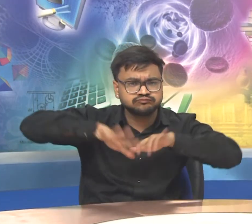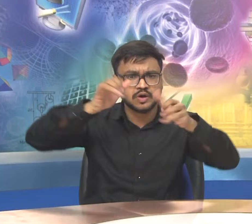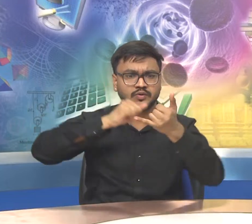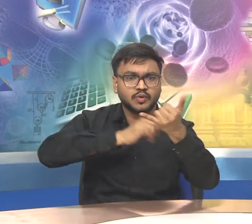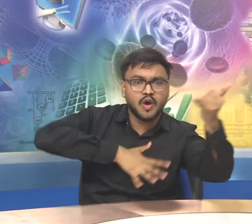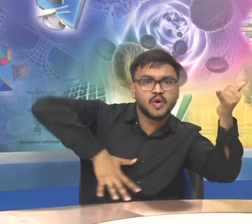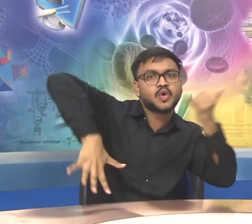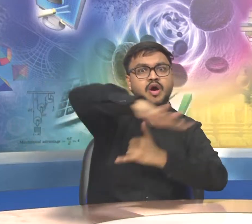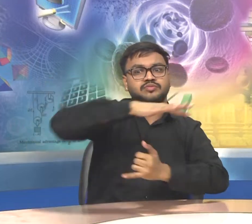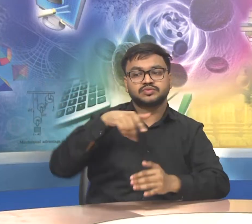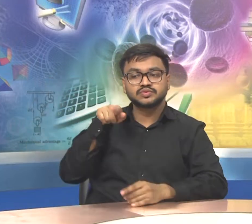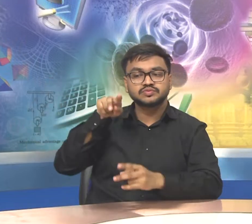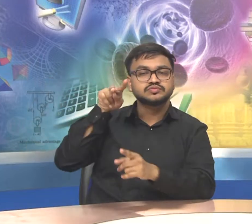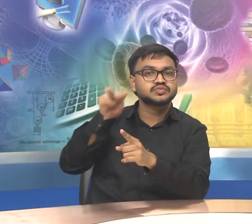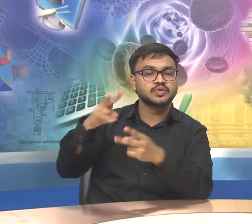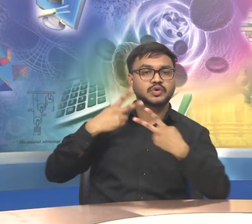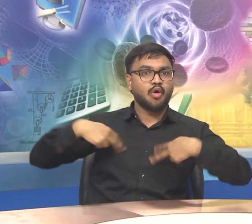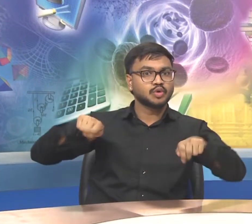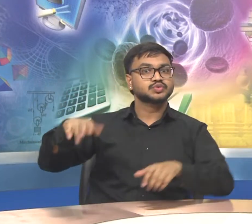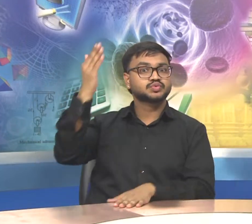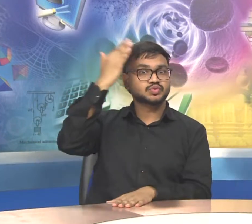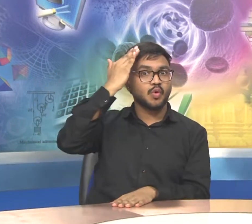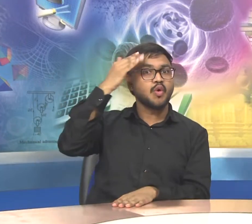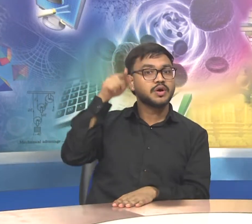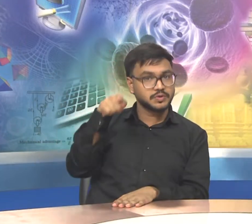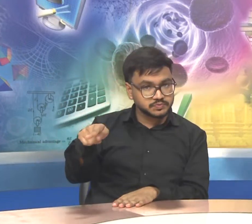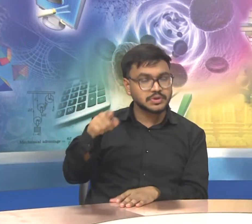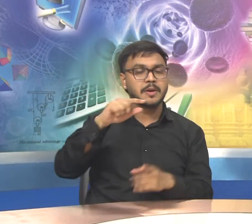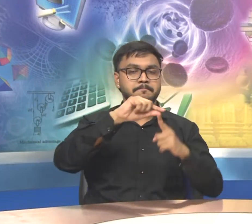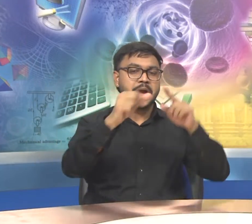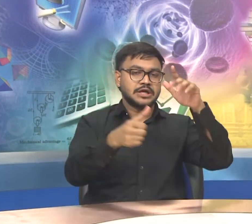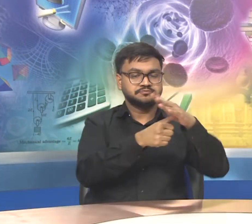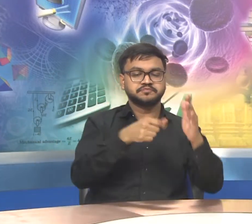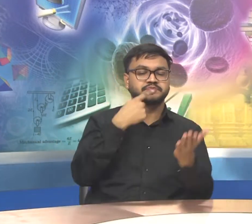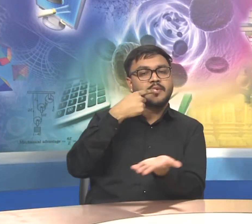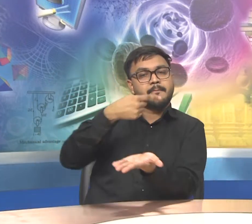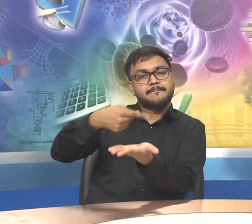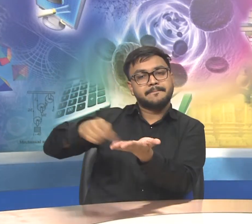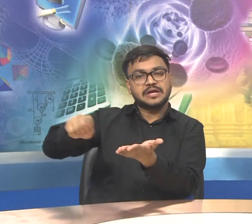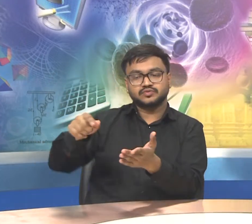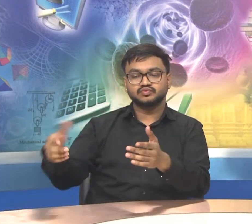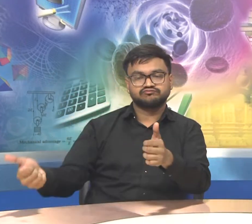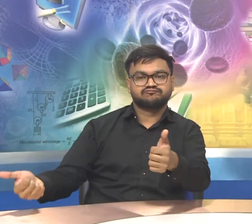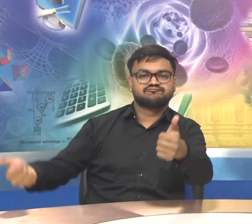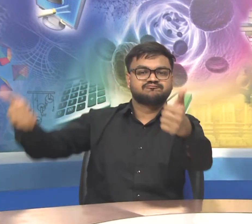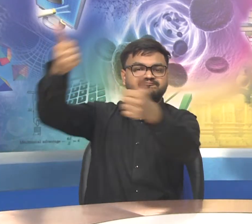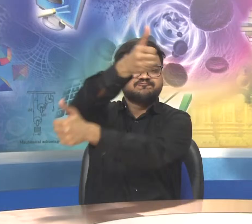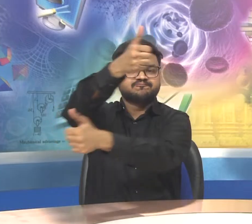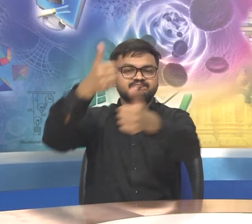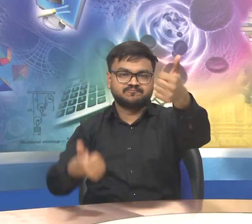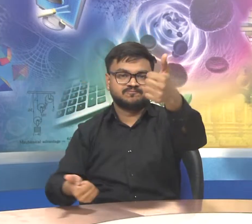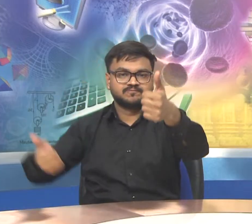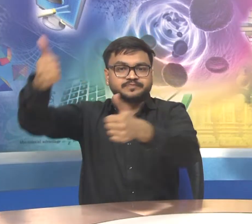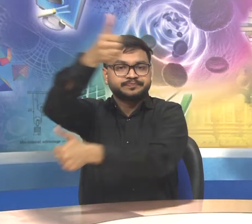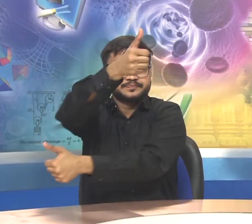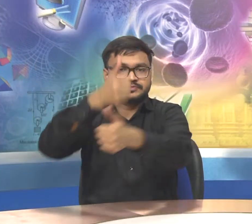the President is bound to consult the Chief Justice and other senior judges if he